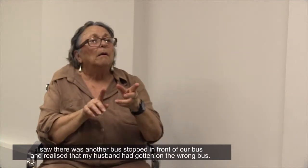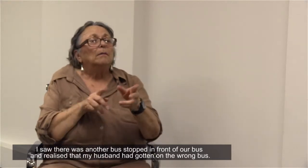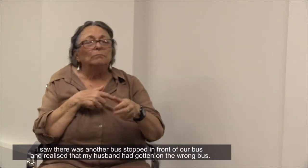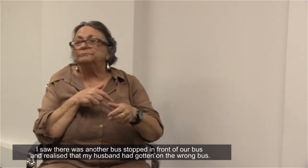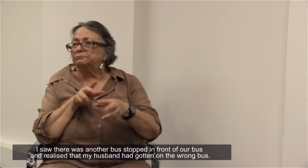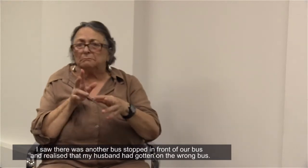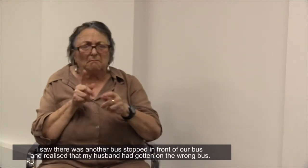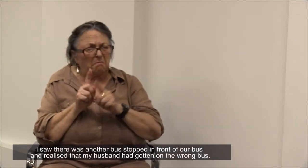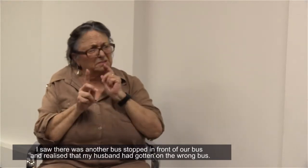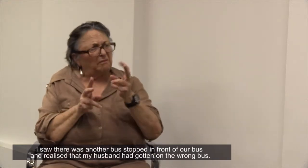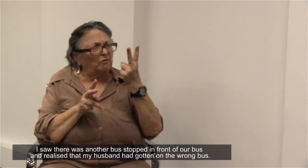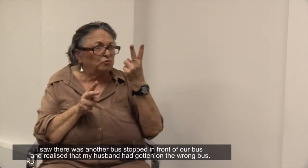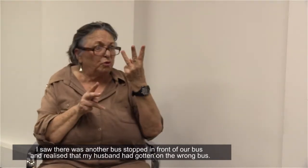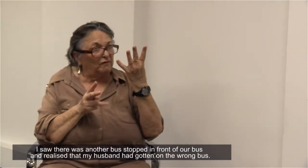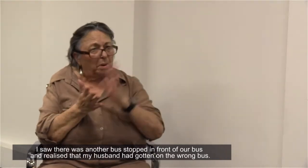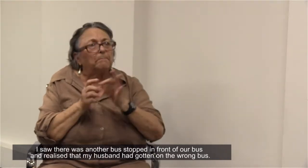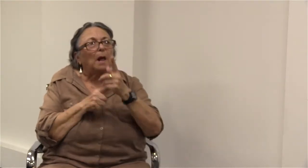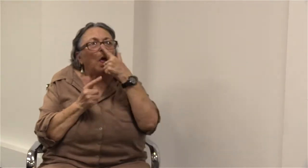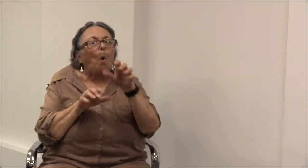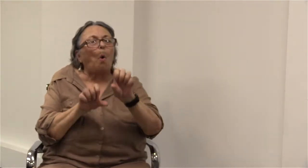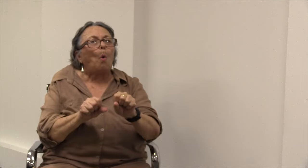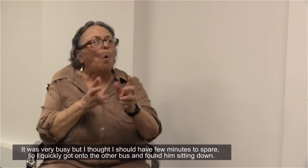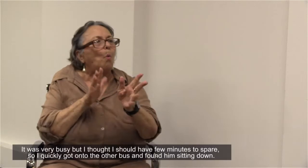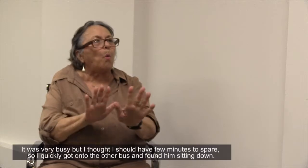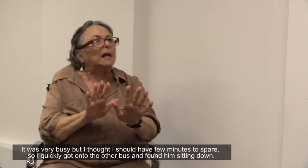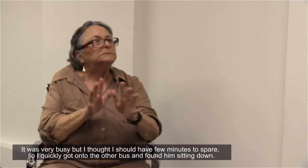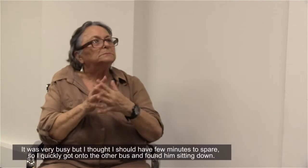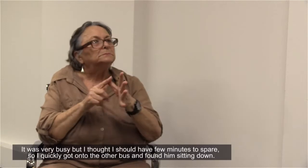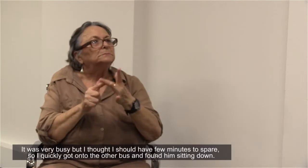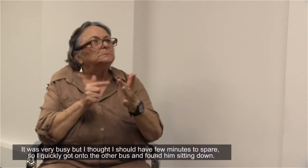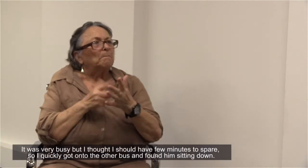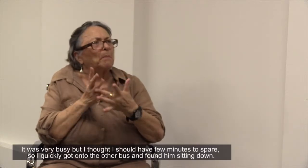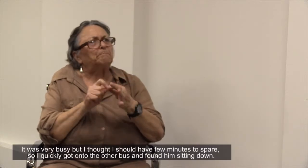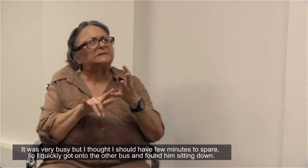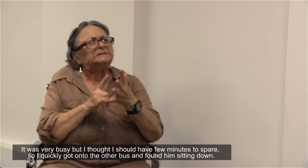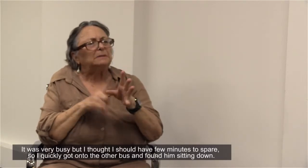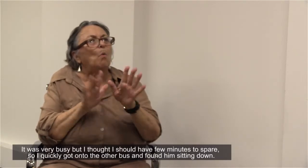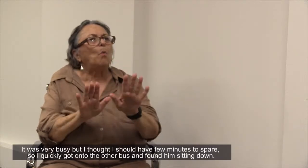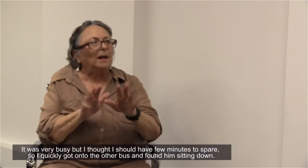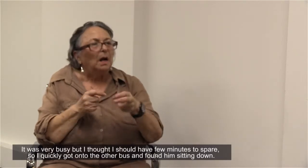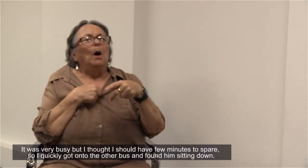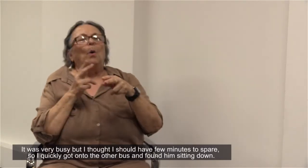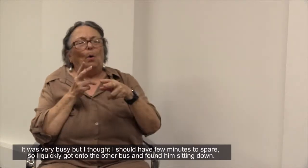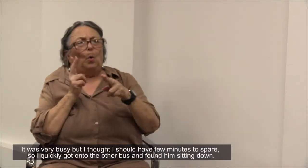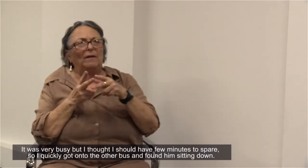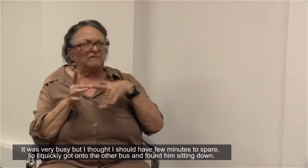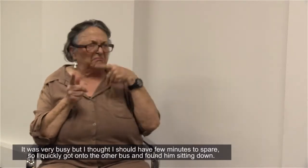that my husband had gotten on the wrong bus. It was very busy, but I thought I should have a few minutes to spare, so I